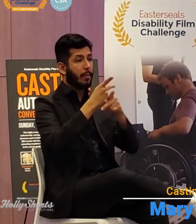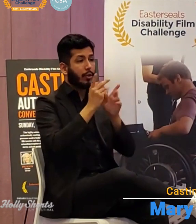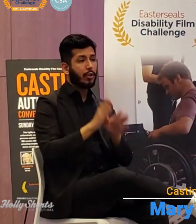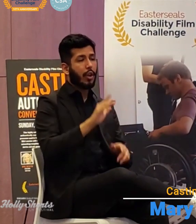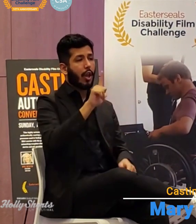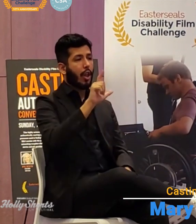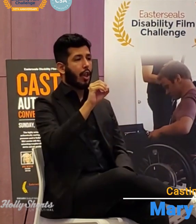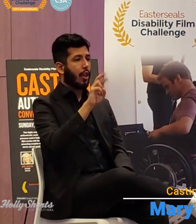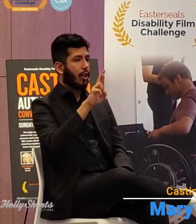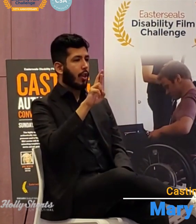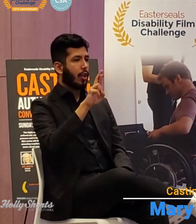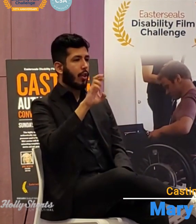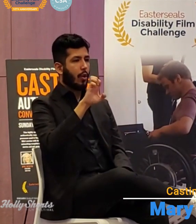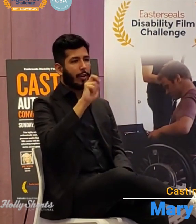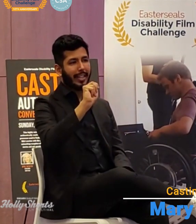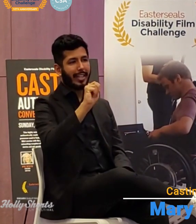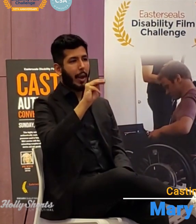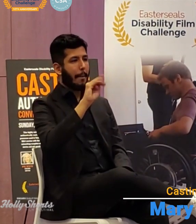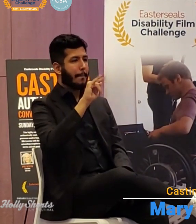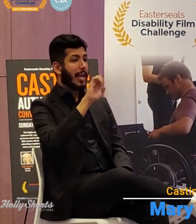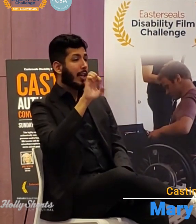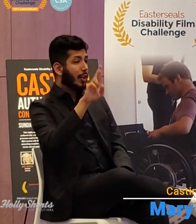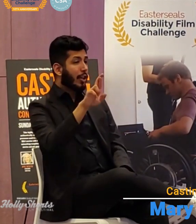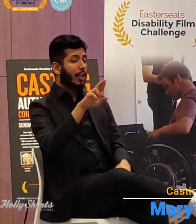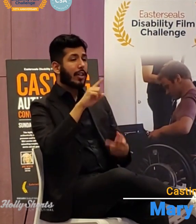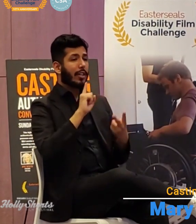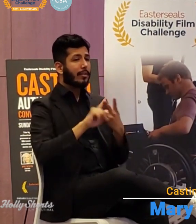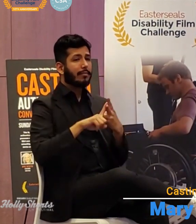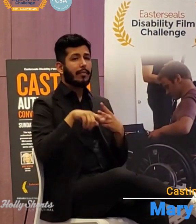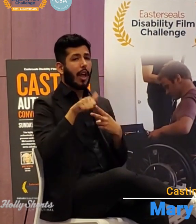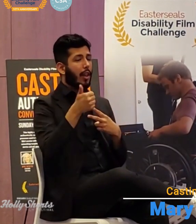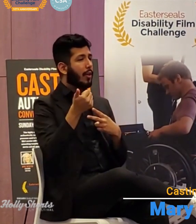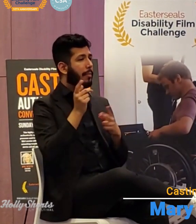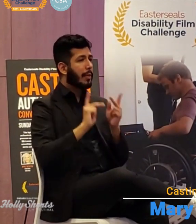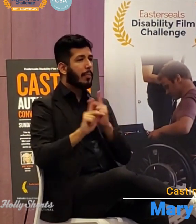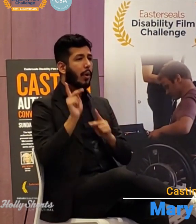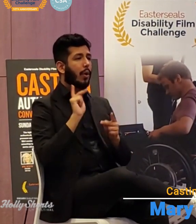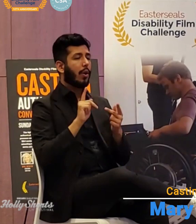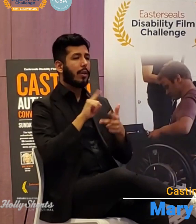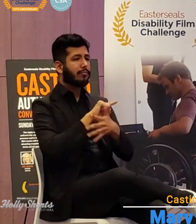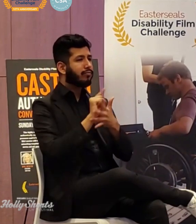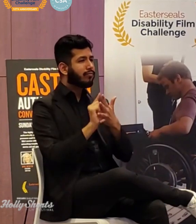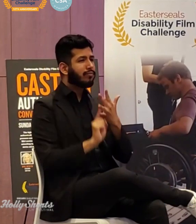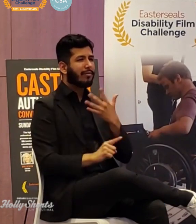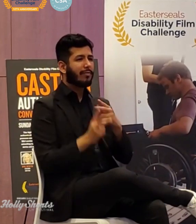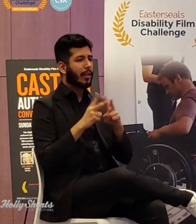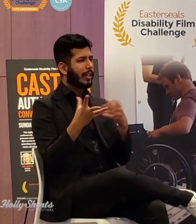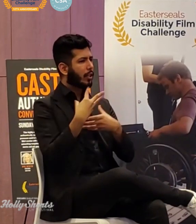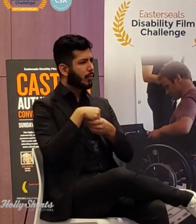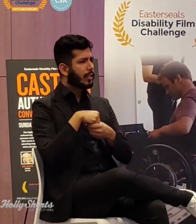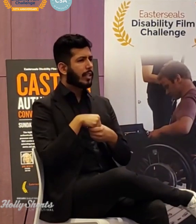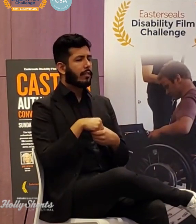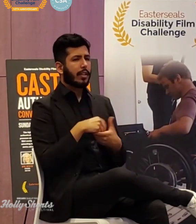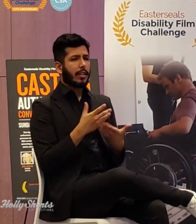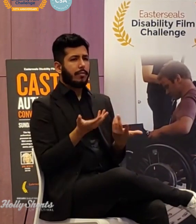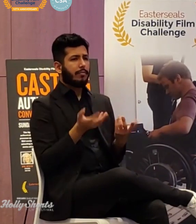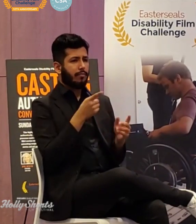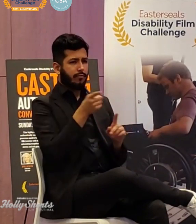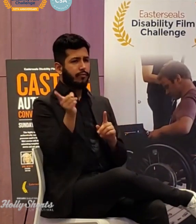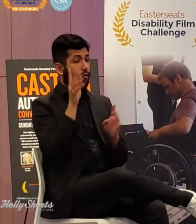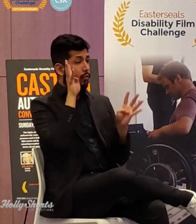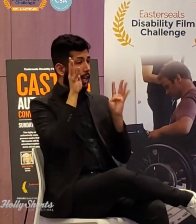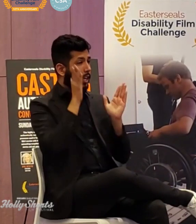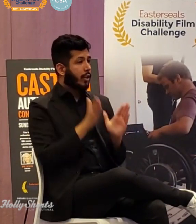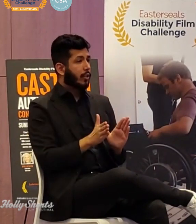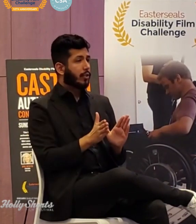Miller, Jared Hess, I worked on a movie with, he was very inclusive. It just, you know, our creators, once it gets to